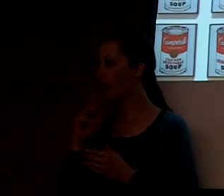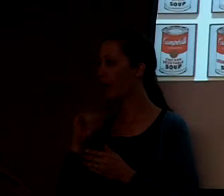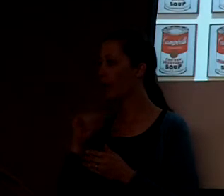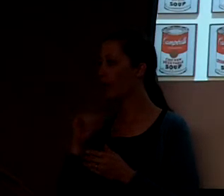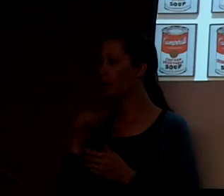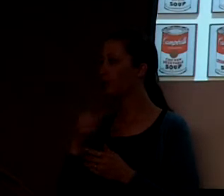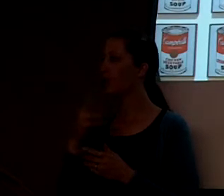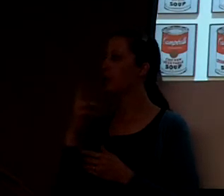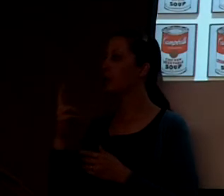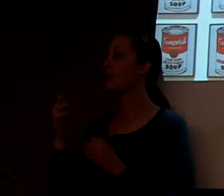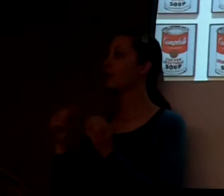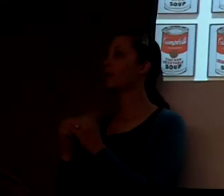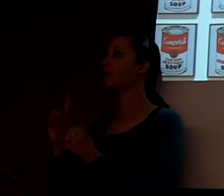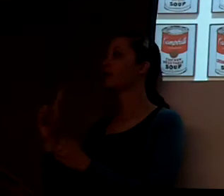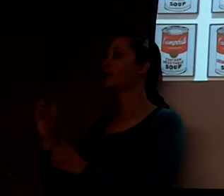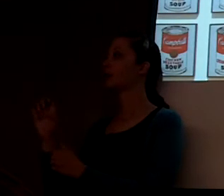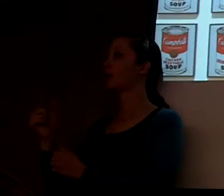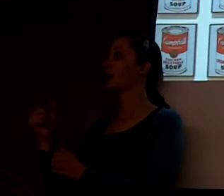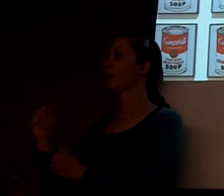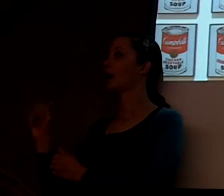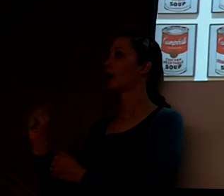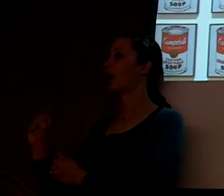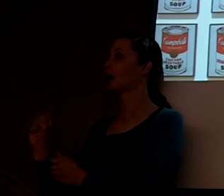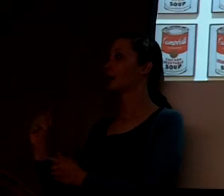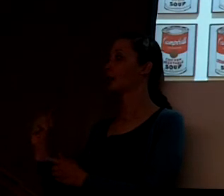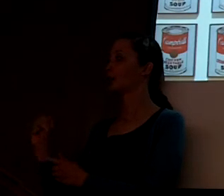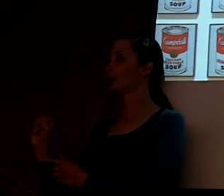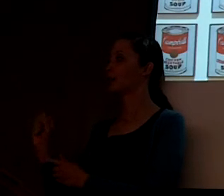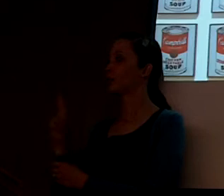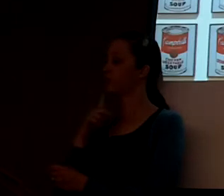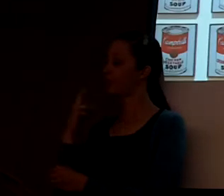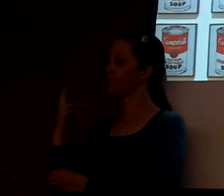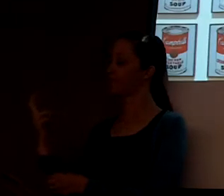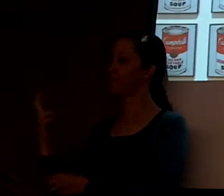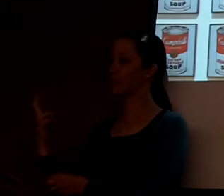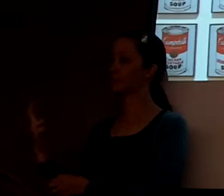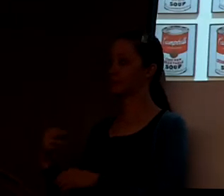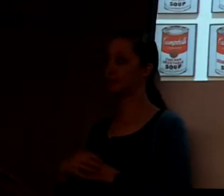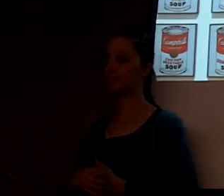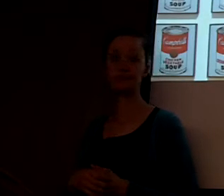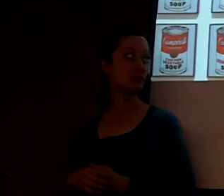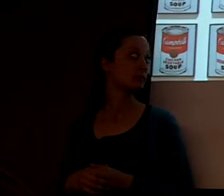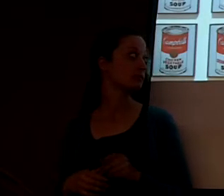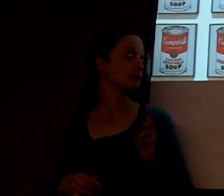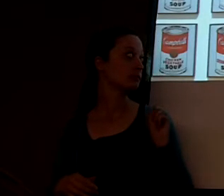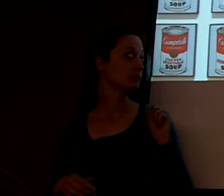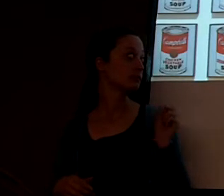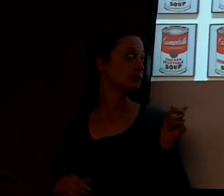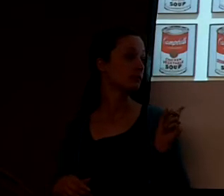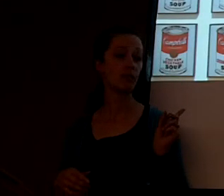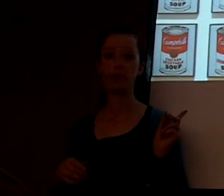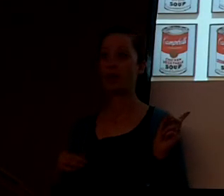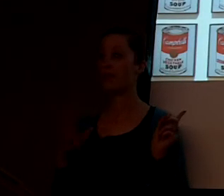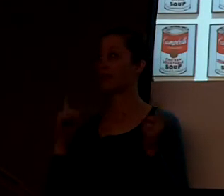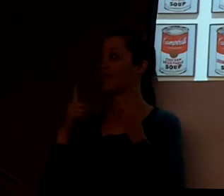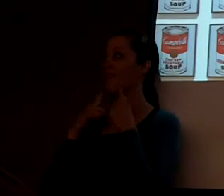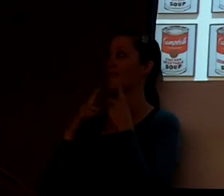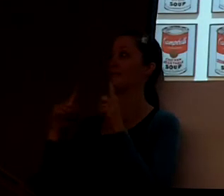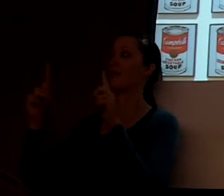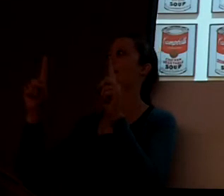Degas. She and Degas were synonymous. And here is the famous